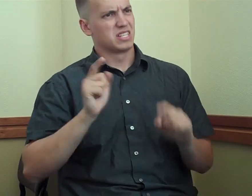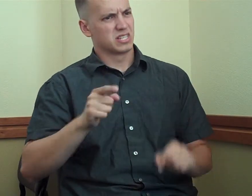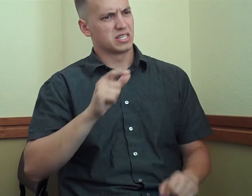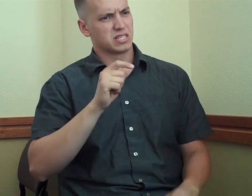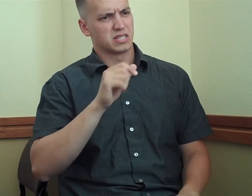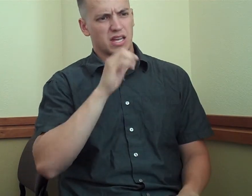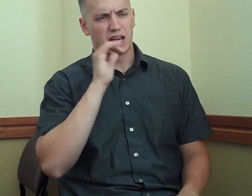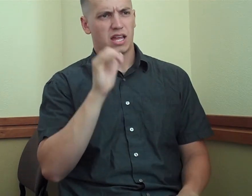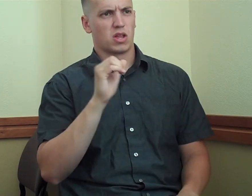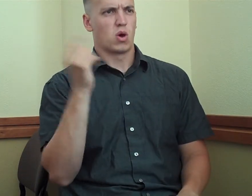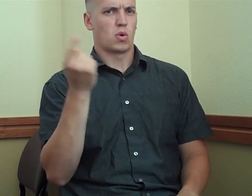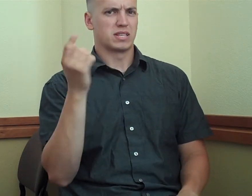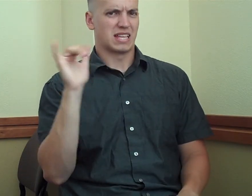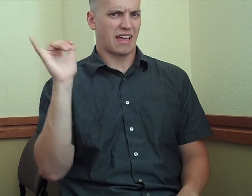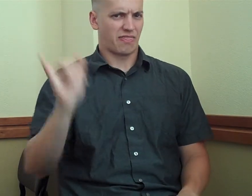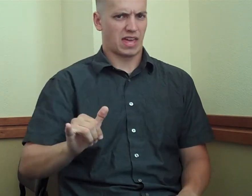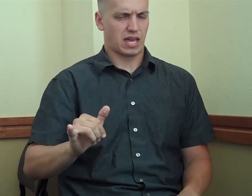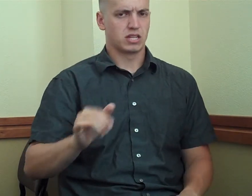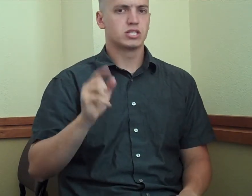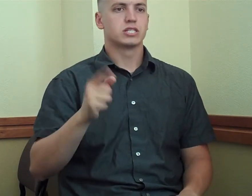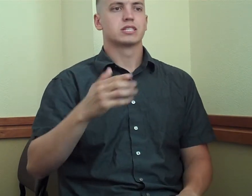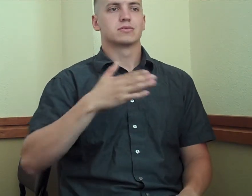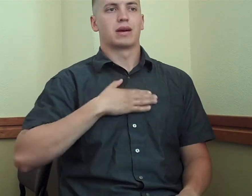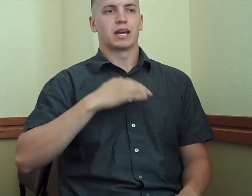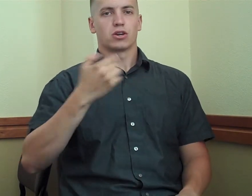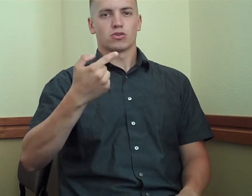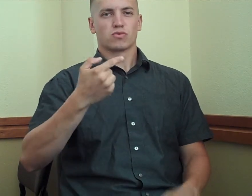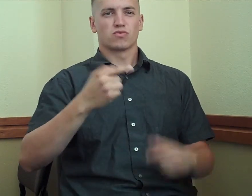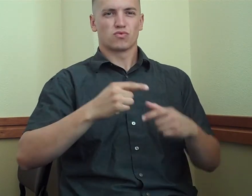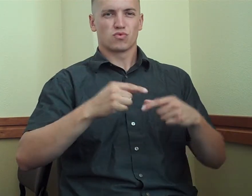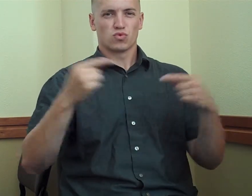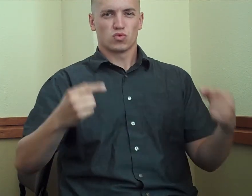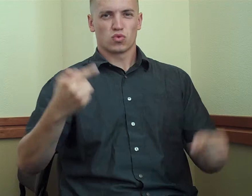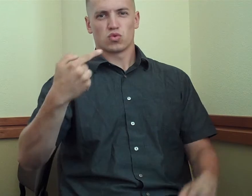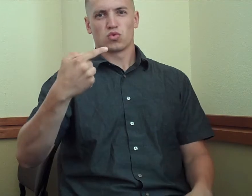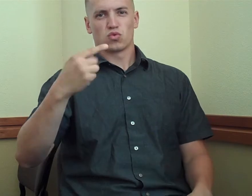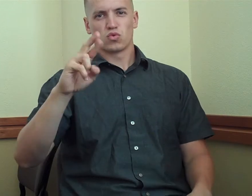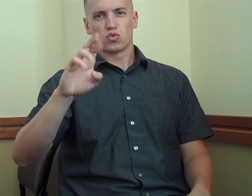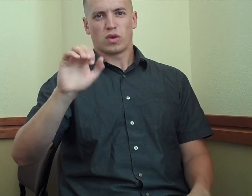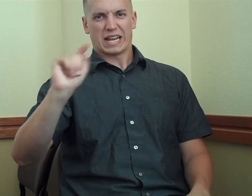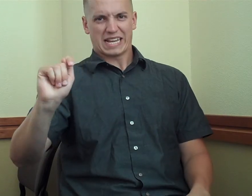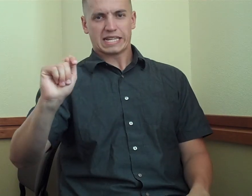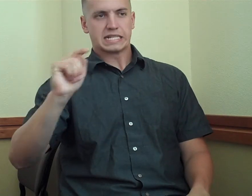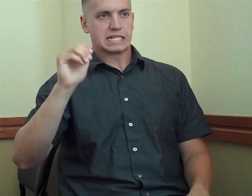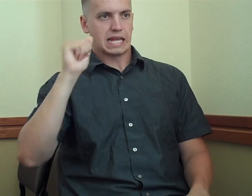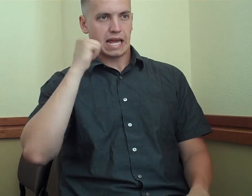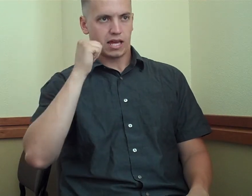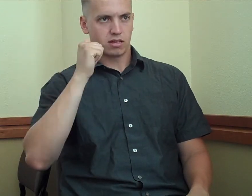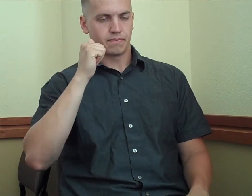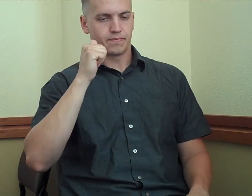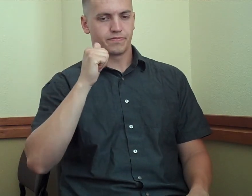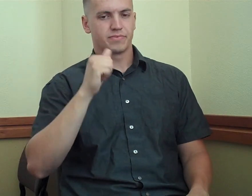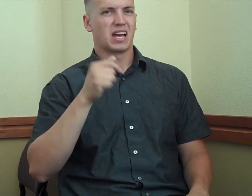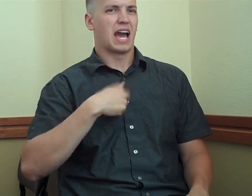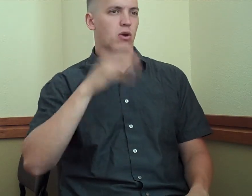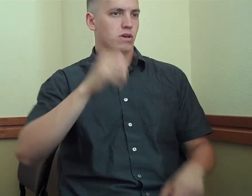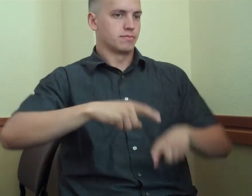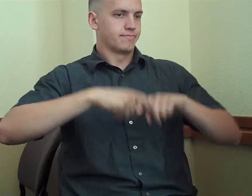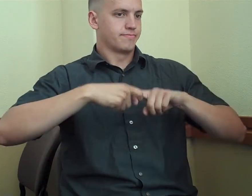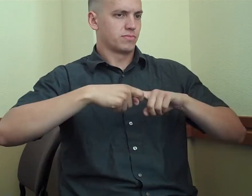told me so. And let me just stop for a minute, because we've been talking a lot about how we can tell who's telling the story. And I want you to